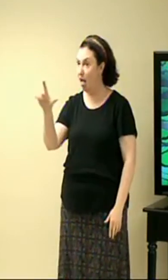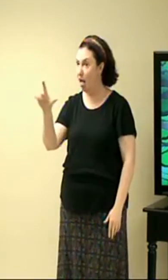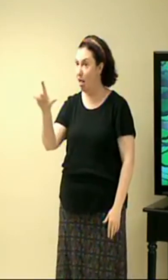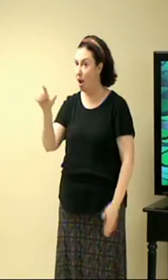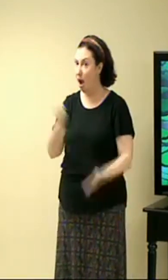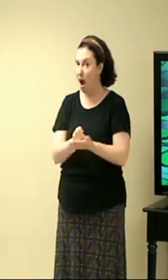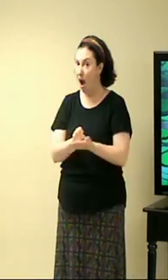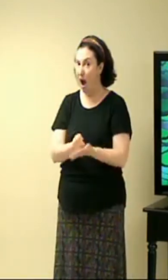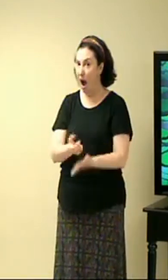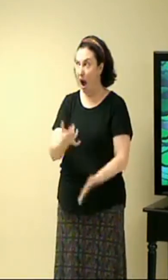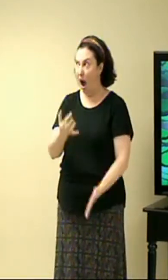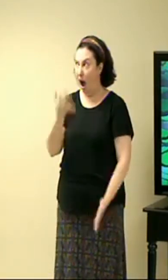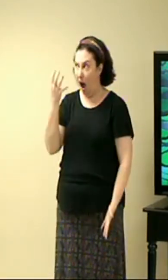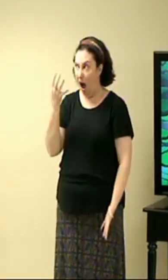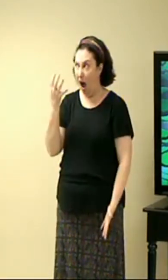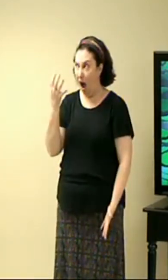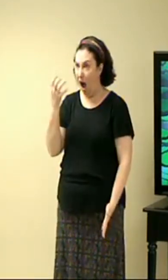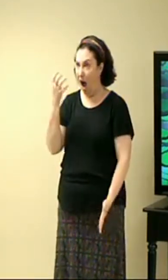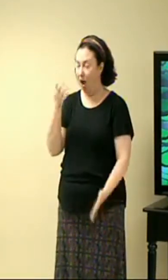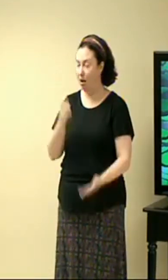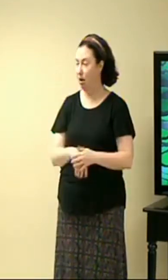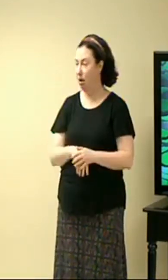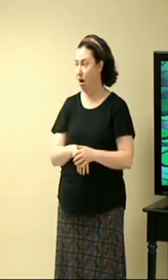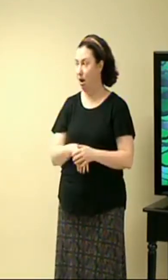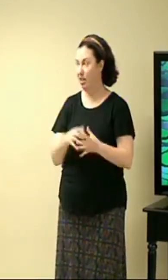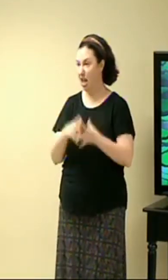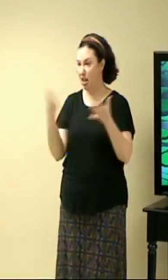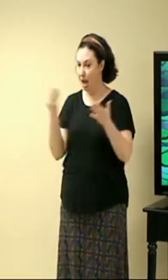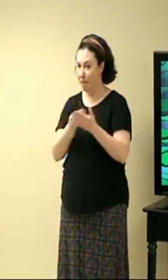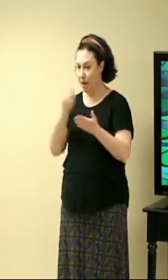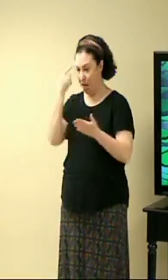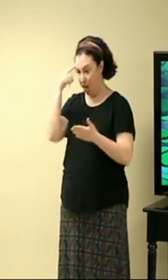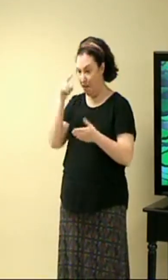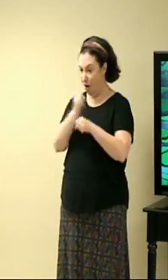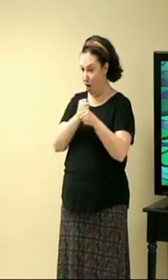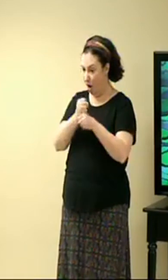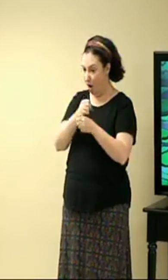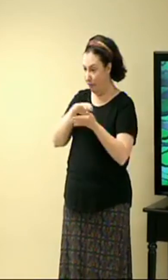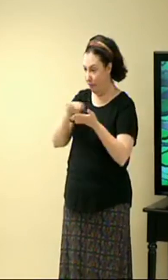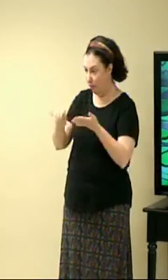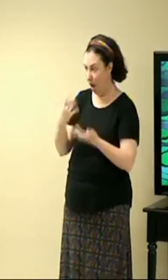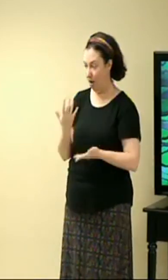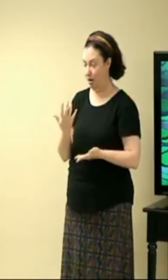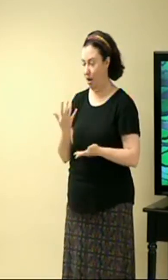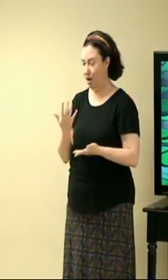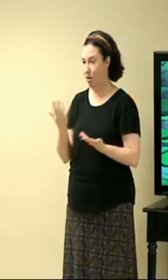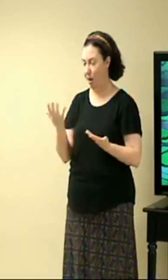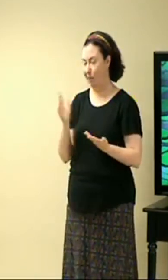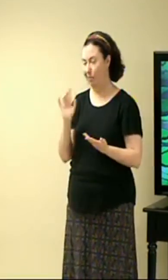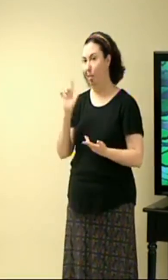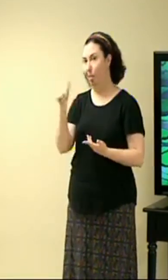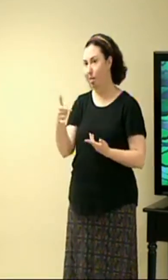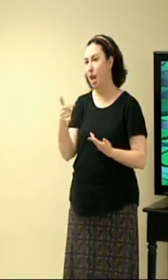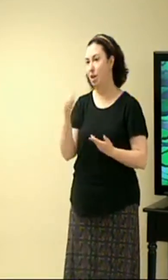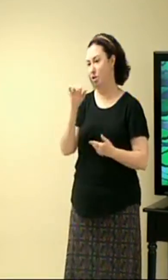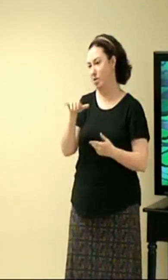outrageous. Needless to say, the Crystal Cathedral shut down a few years later because they had no money, so they were trying to overcharge people in